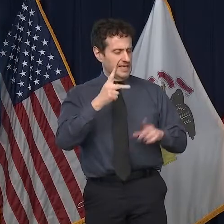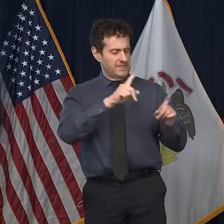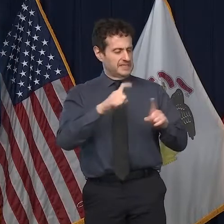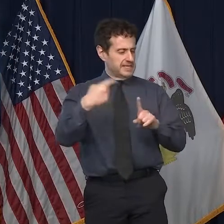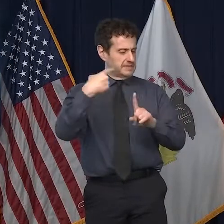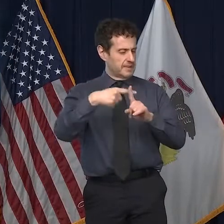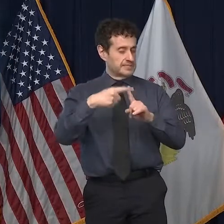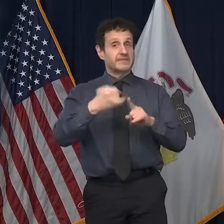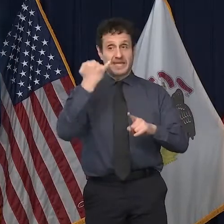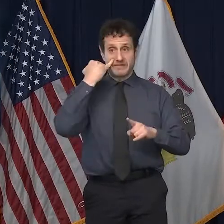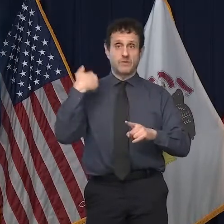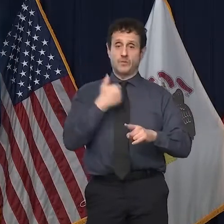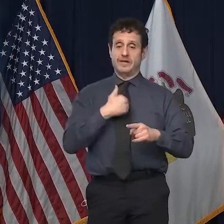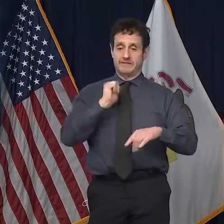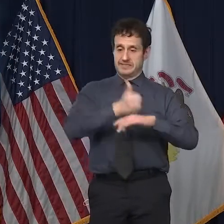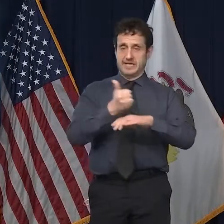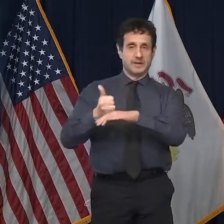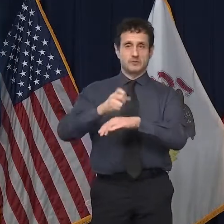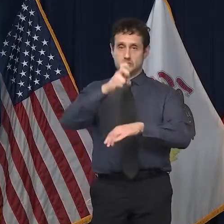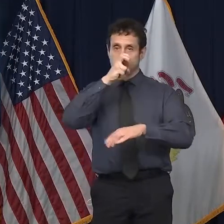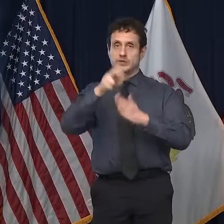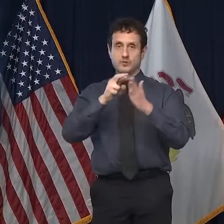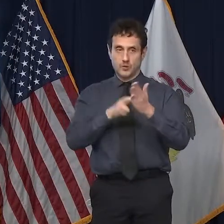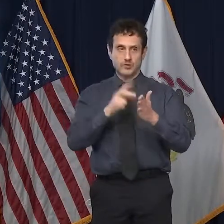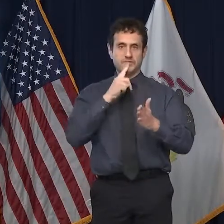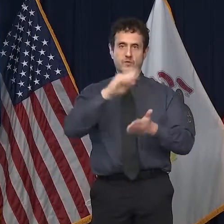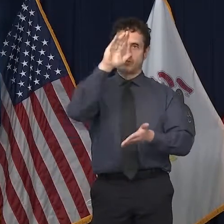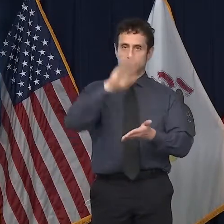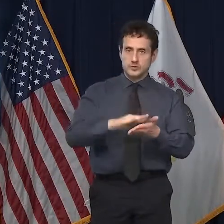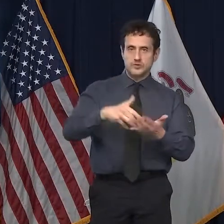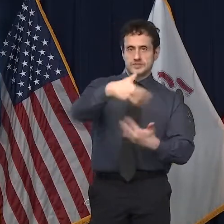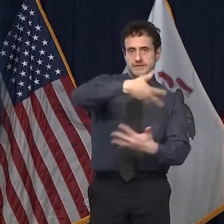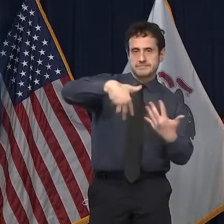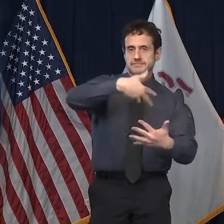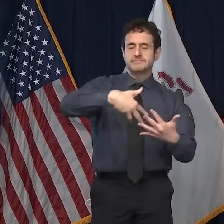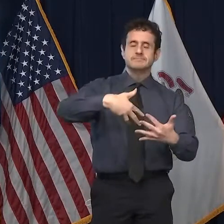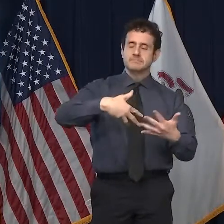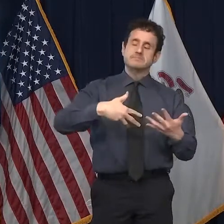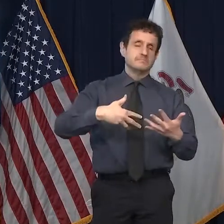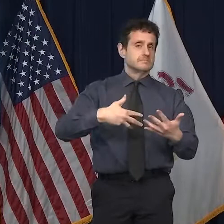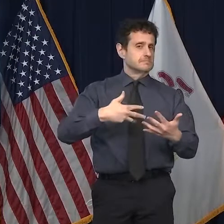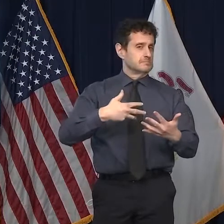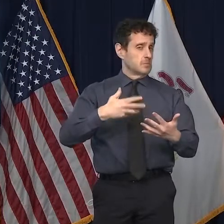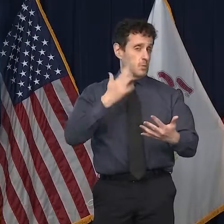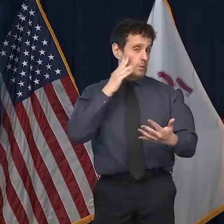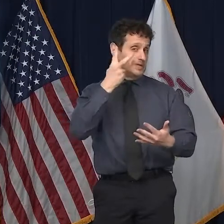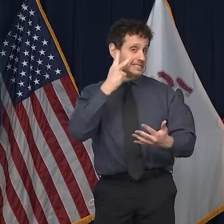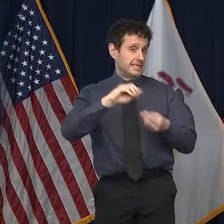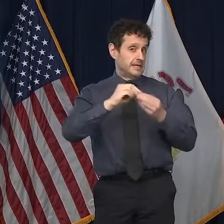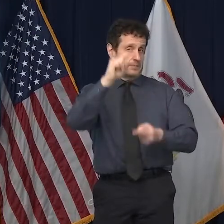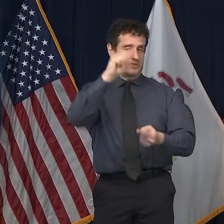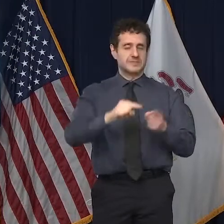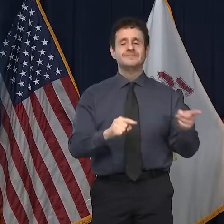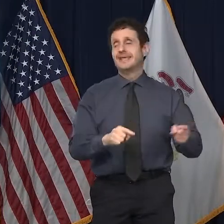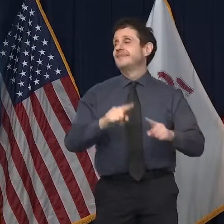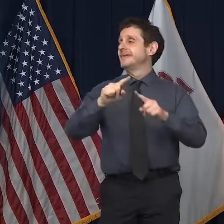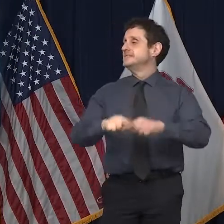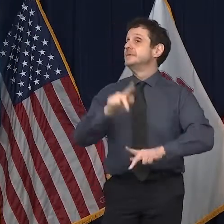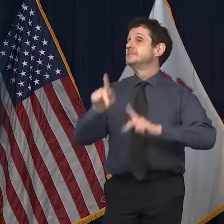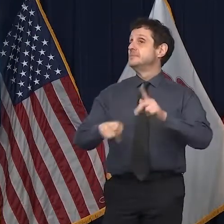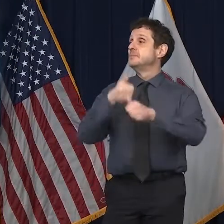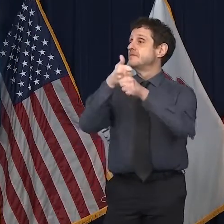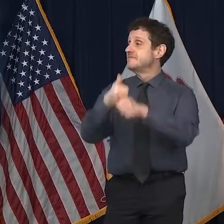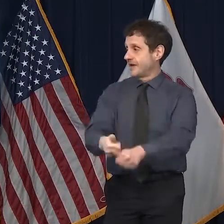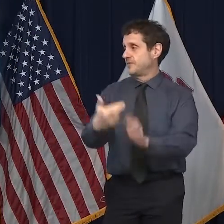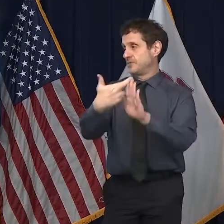of the mitigations that we have in some of the regions. Yeah, so well, of course, that depends on individuals and how well those mitigations are